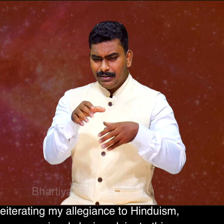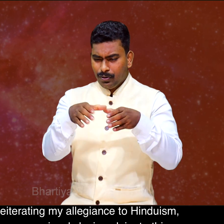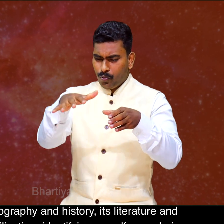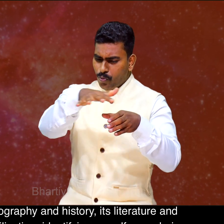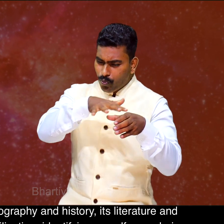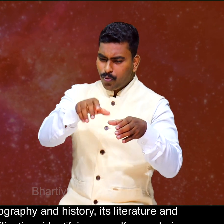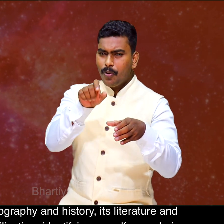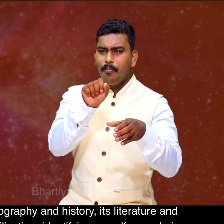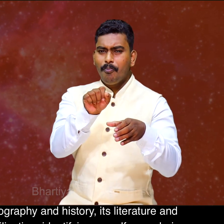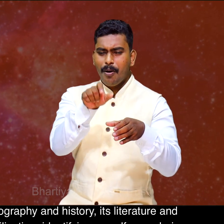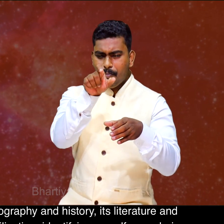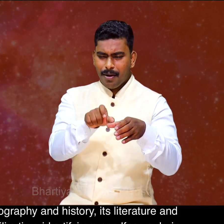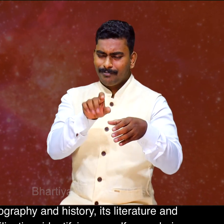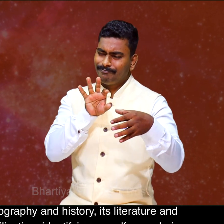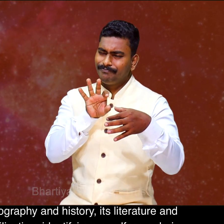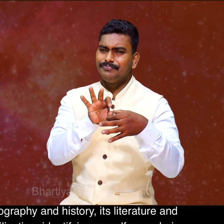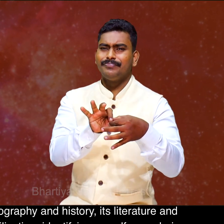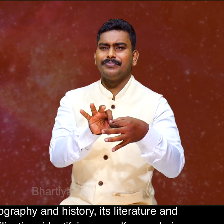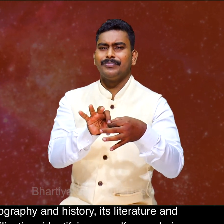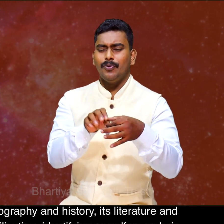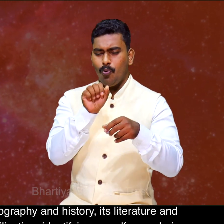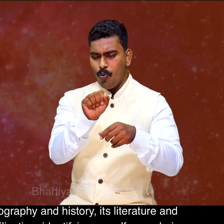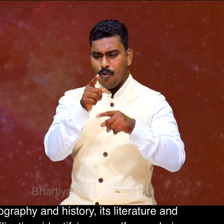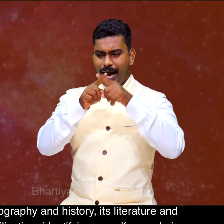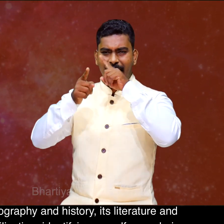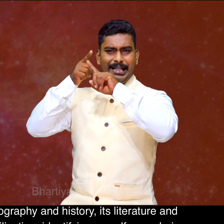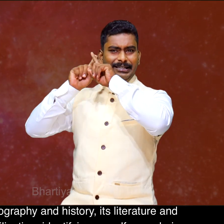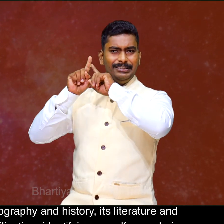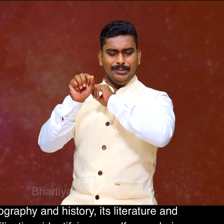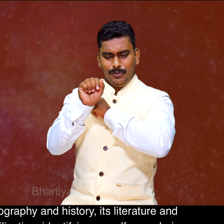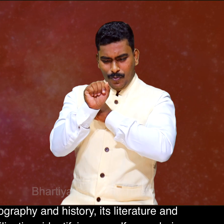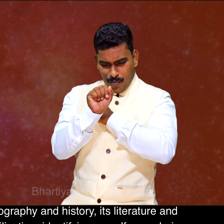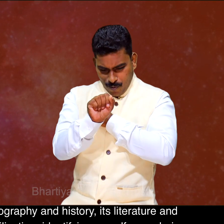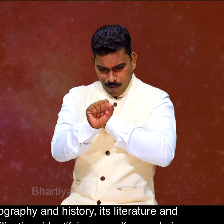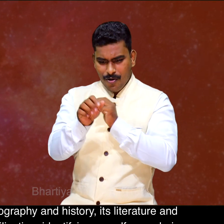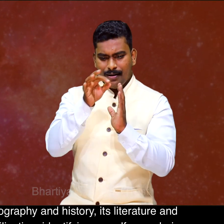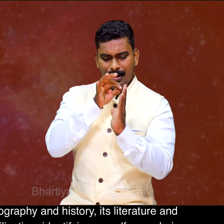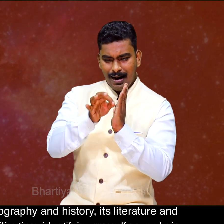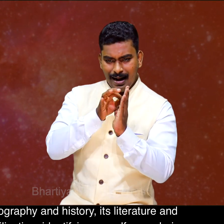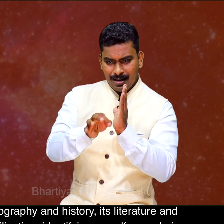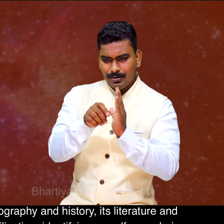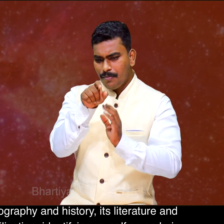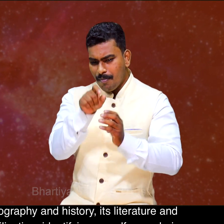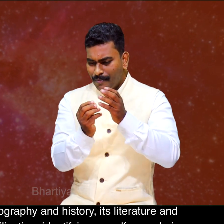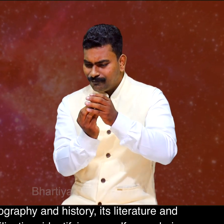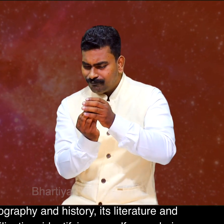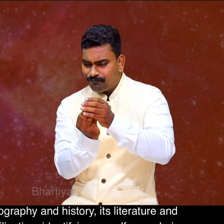to this geography and history, its literature and